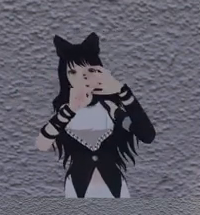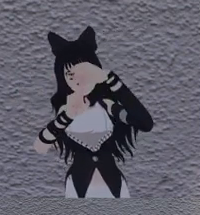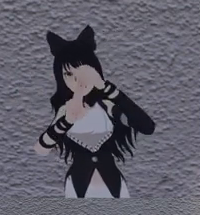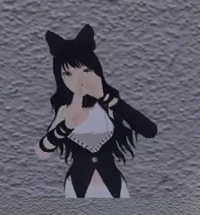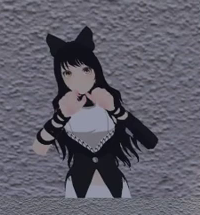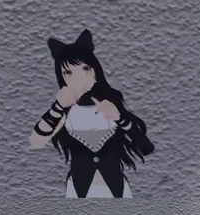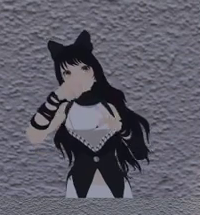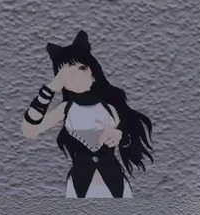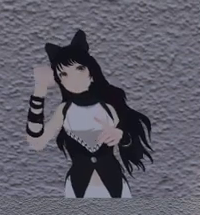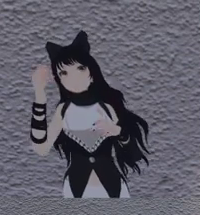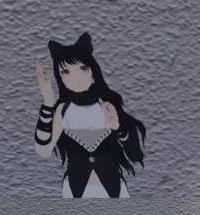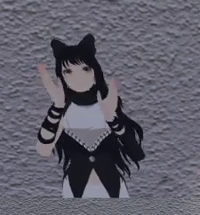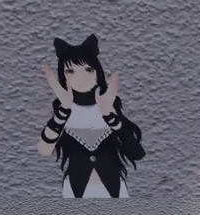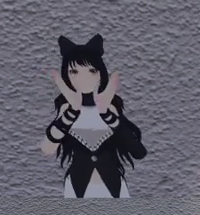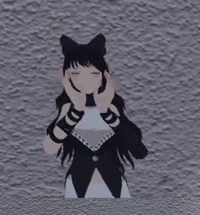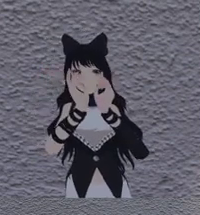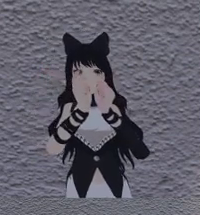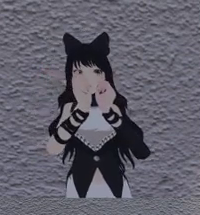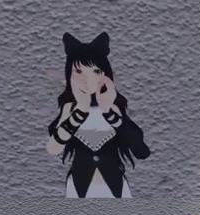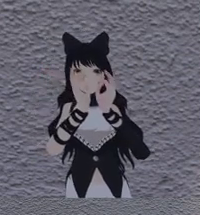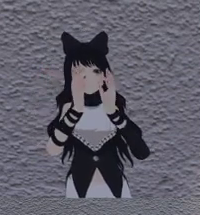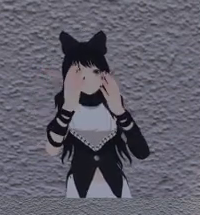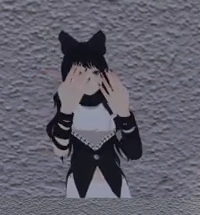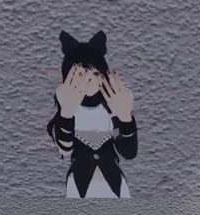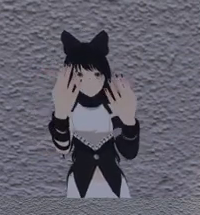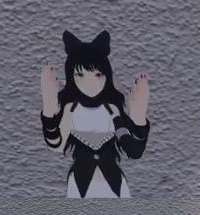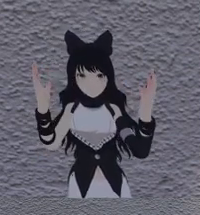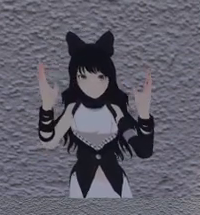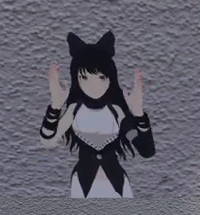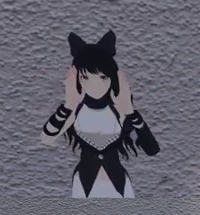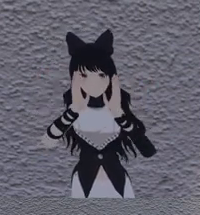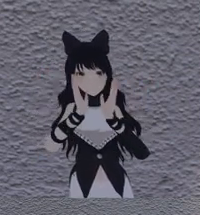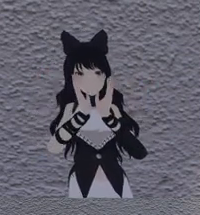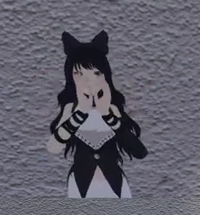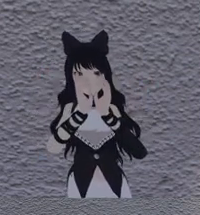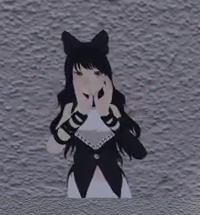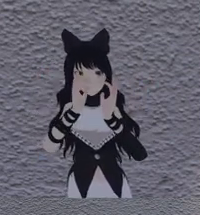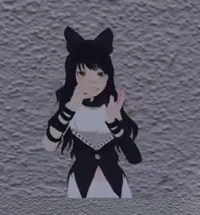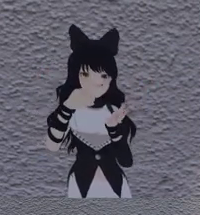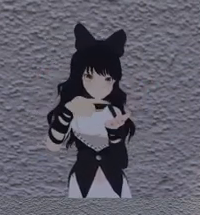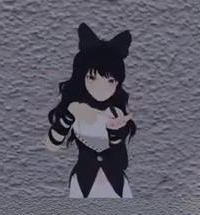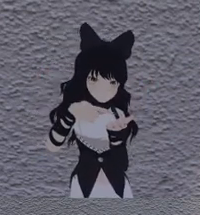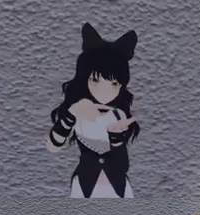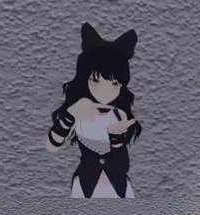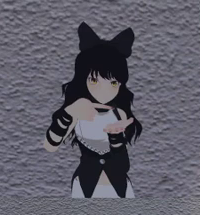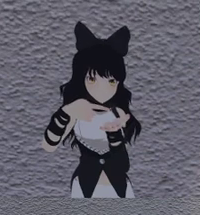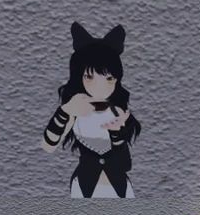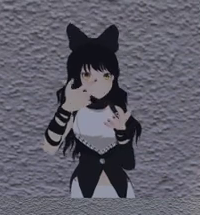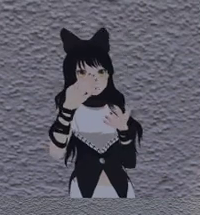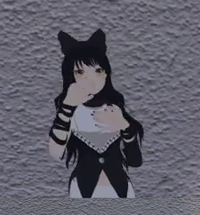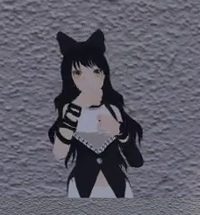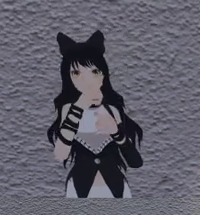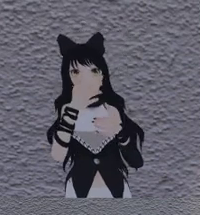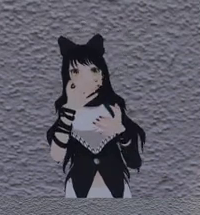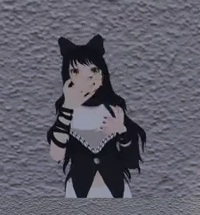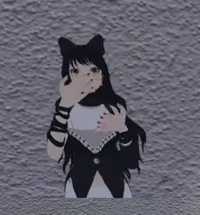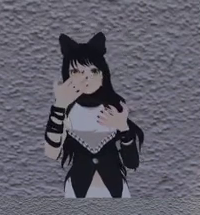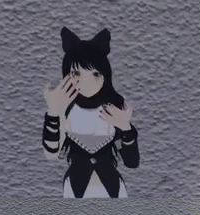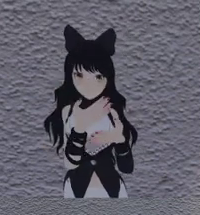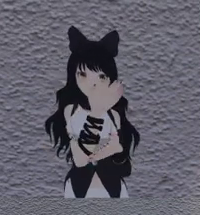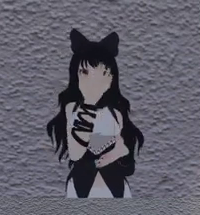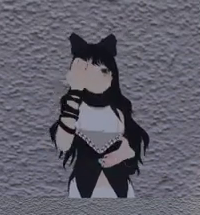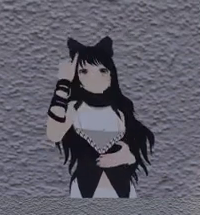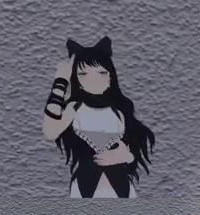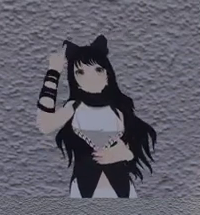you. Or another thing is you could do this. This is like a meeting. So it's like a large meeting of people, and